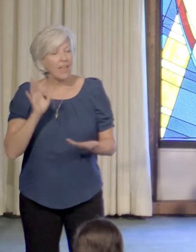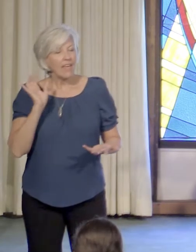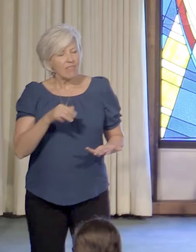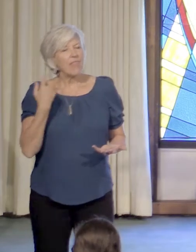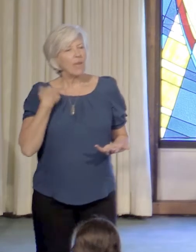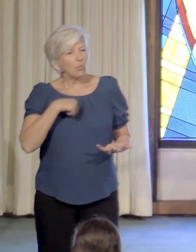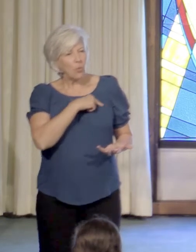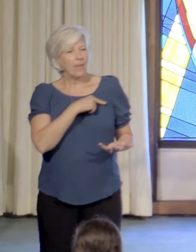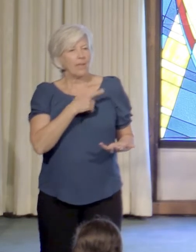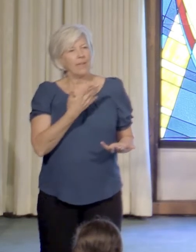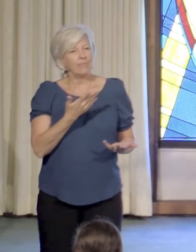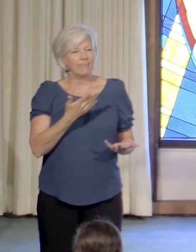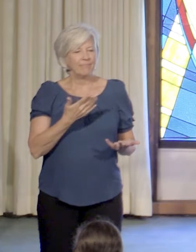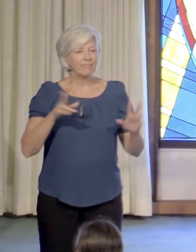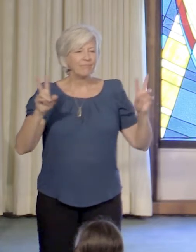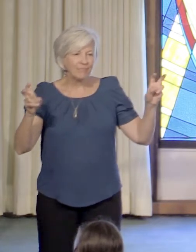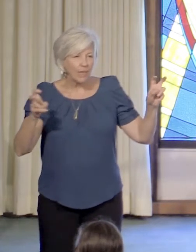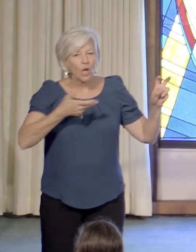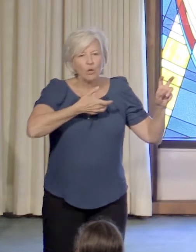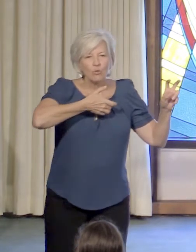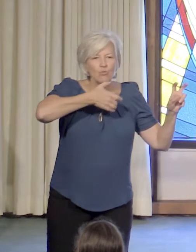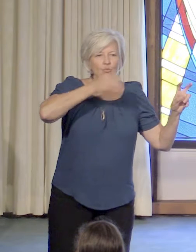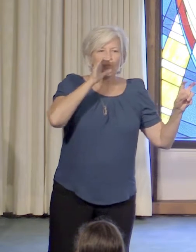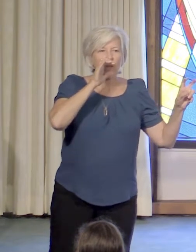the wine of life.